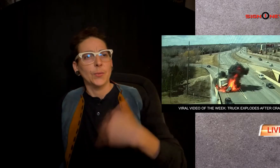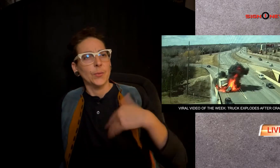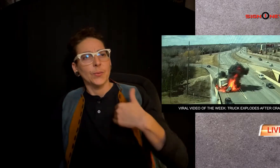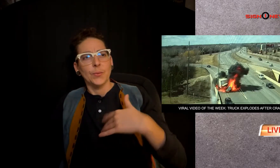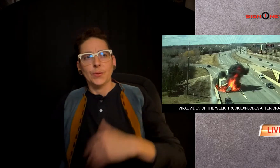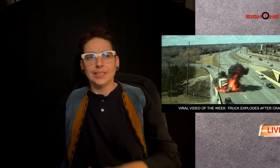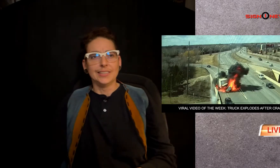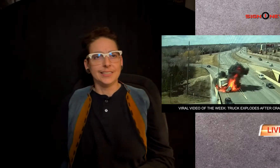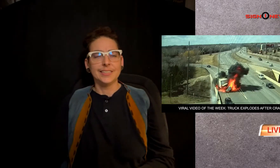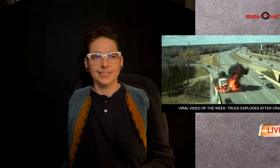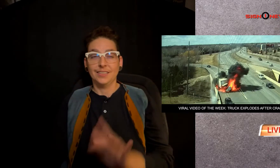Wow.